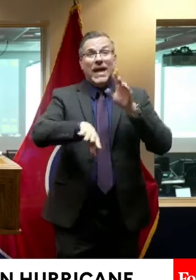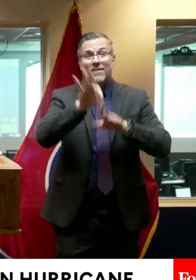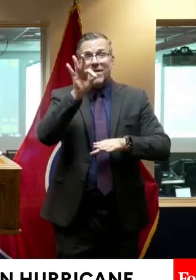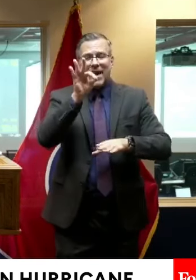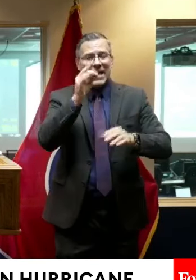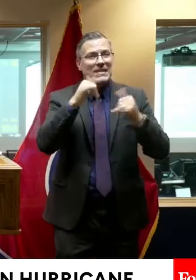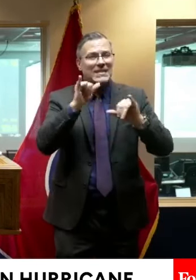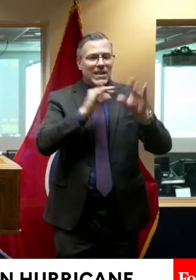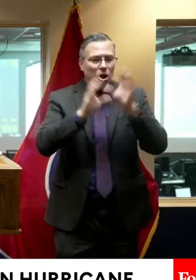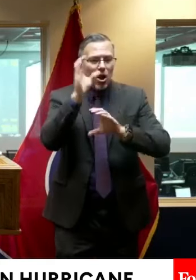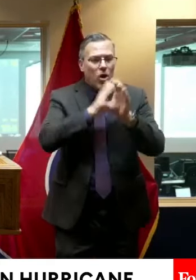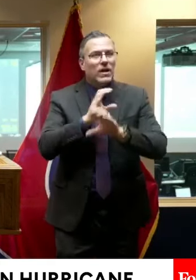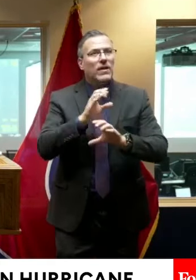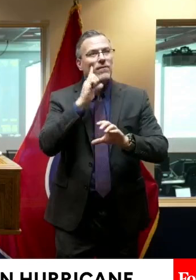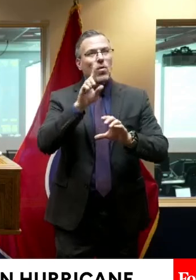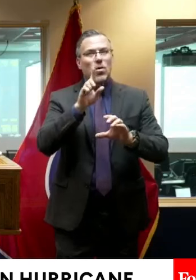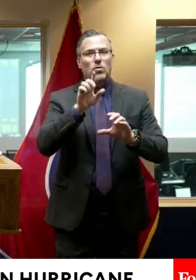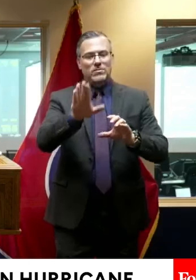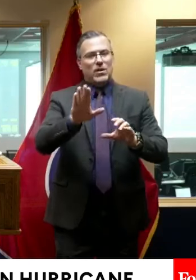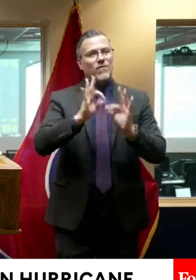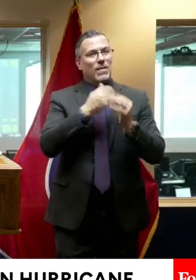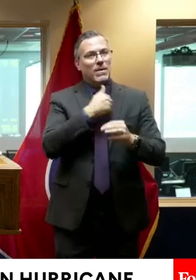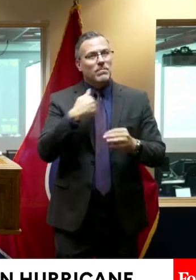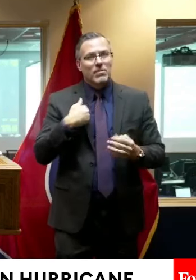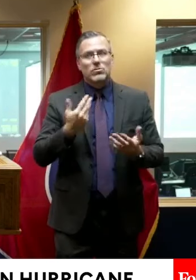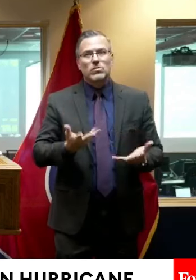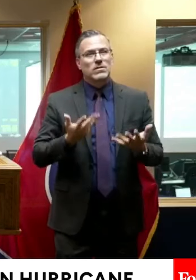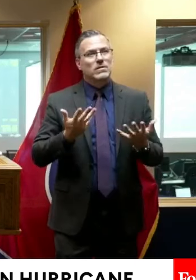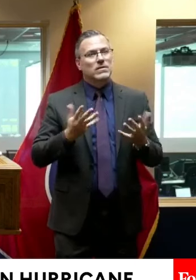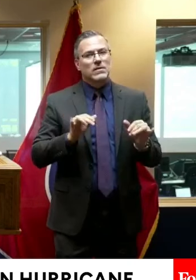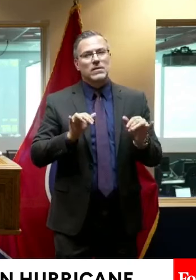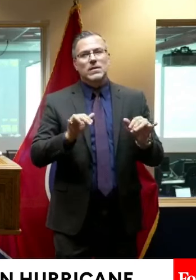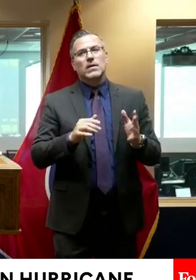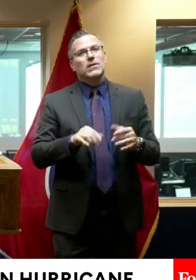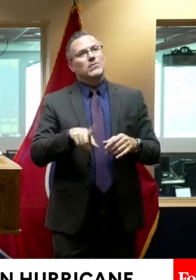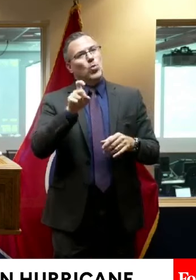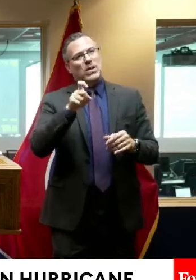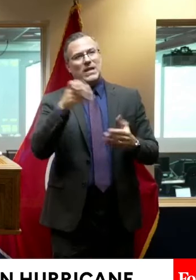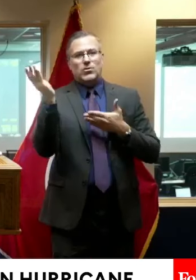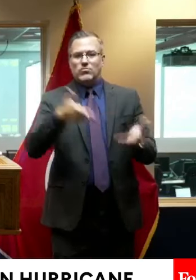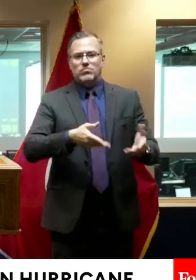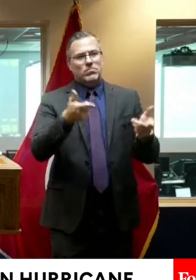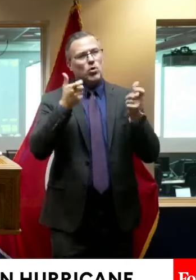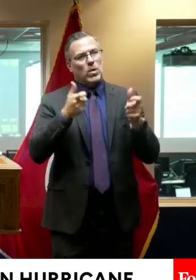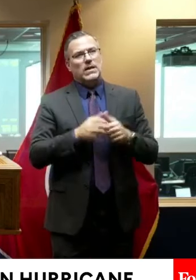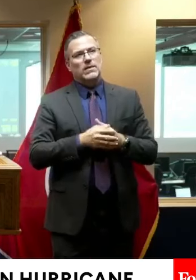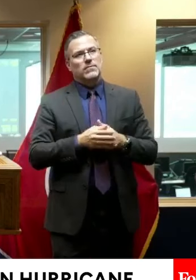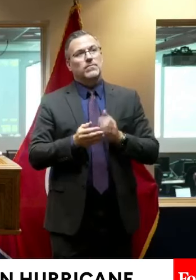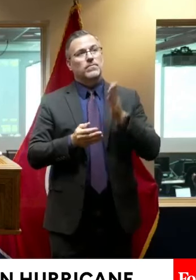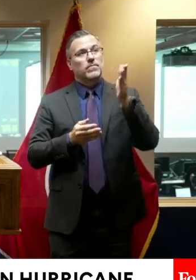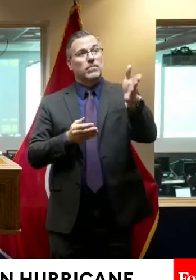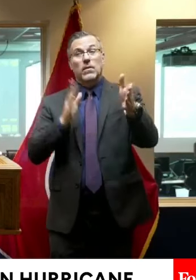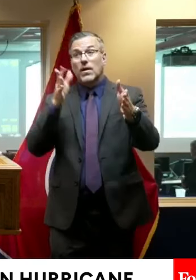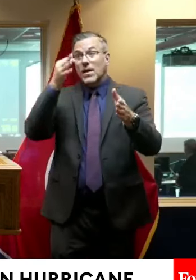There is a lot of need there. What needs to happen is it needs to be delivered quick. Has the federal government